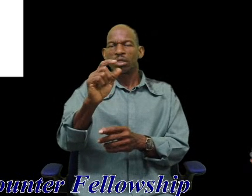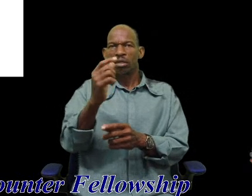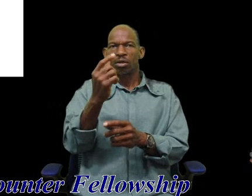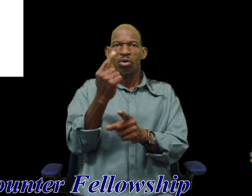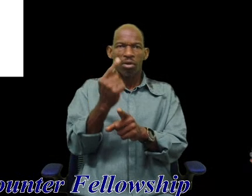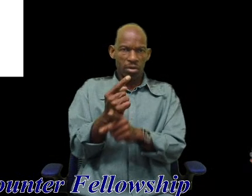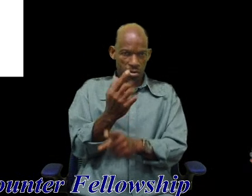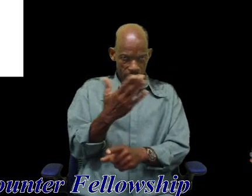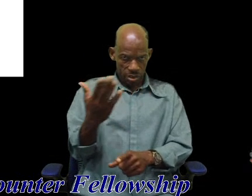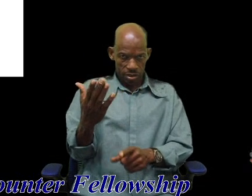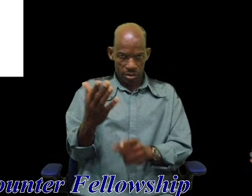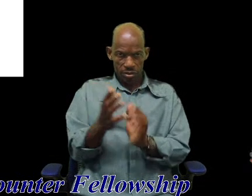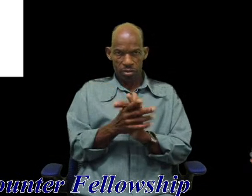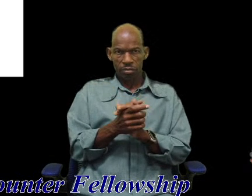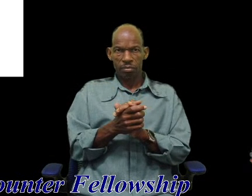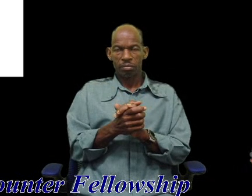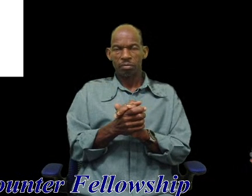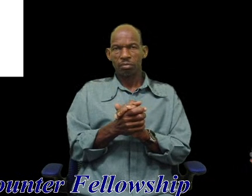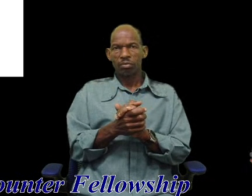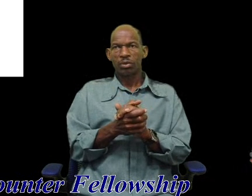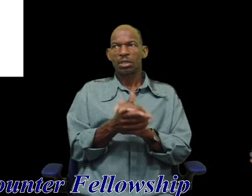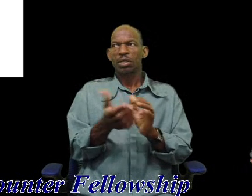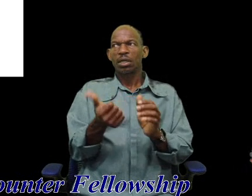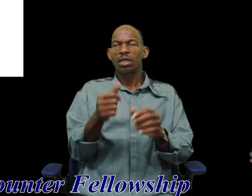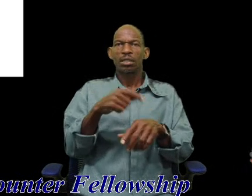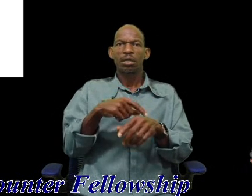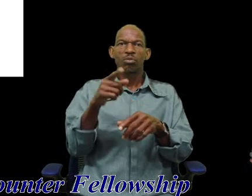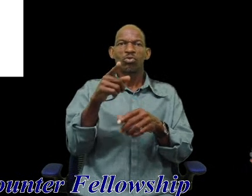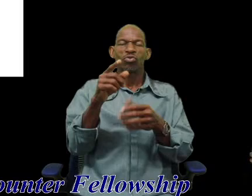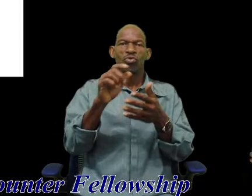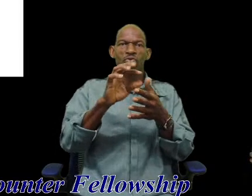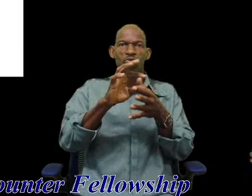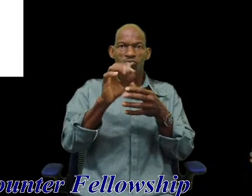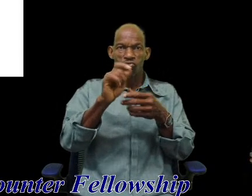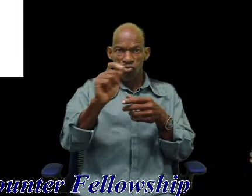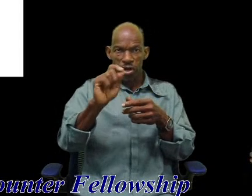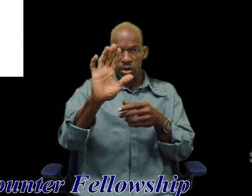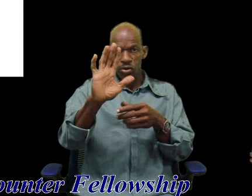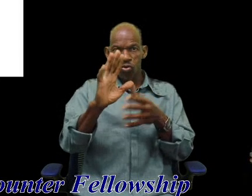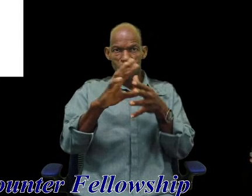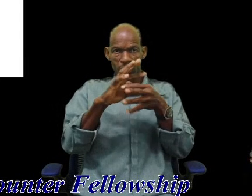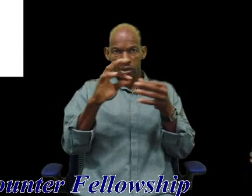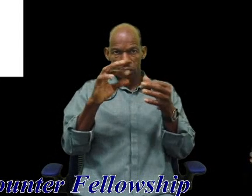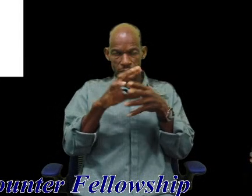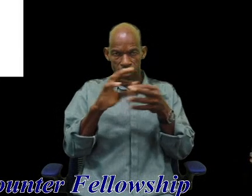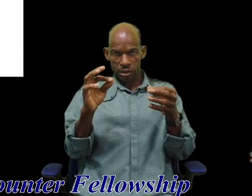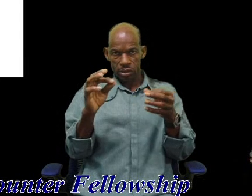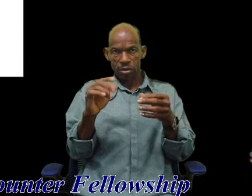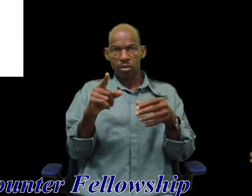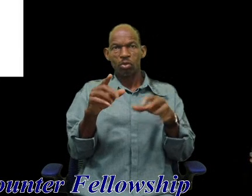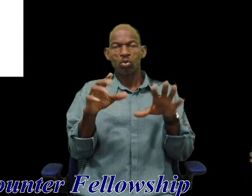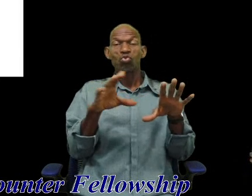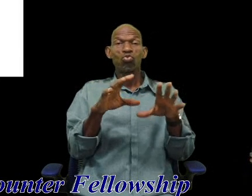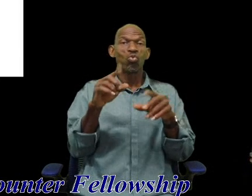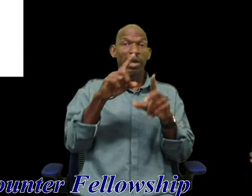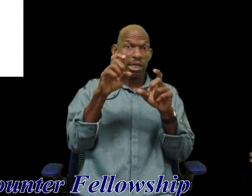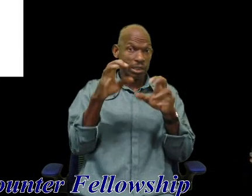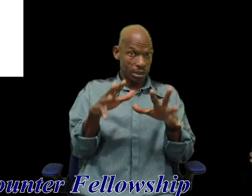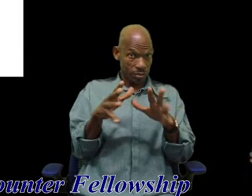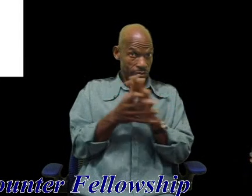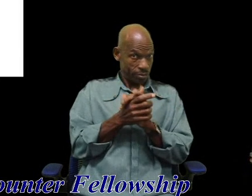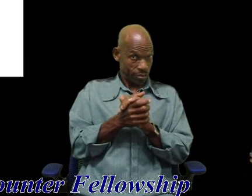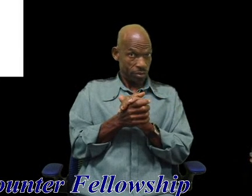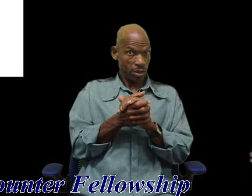thing. So when you are writing your sentences, whether you are doing an exam or something, or you're writing something to